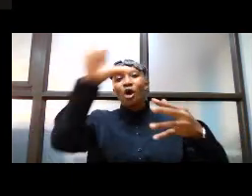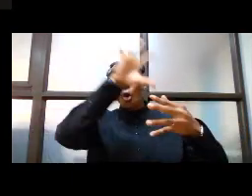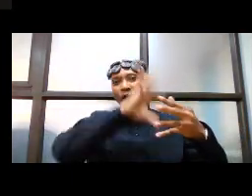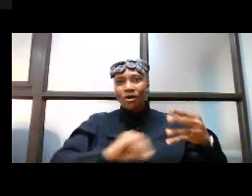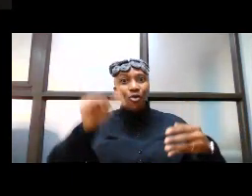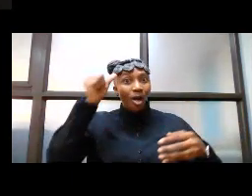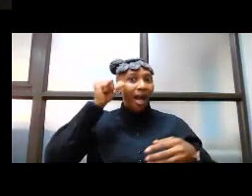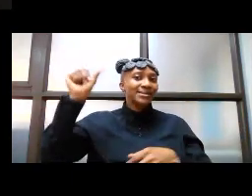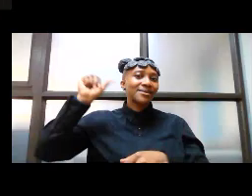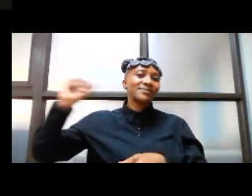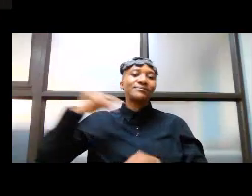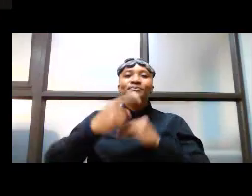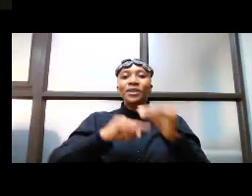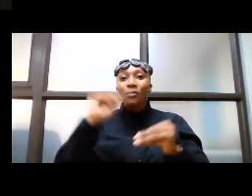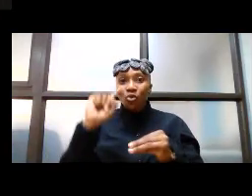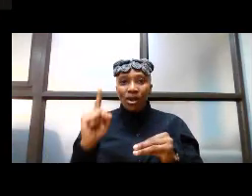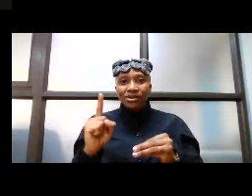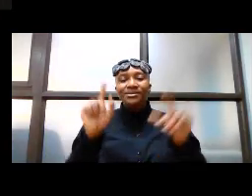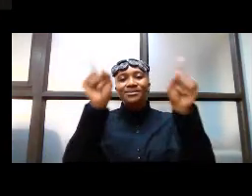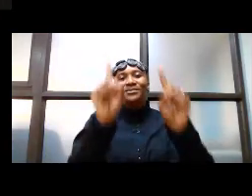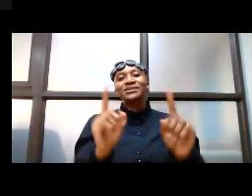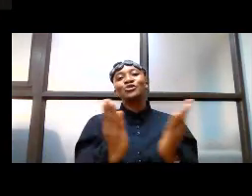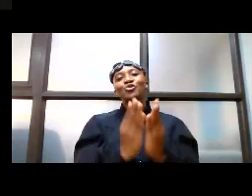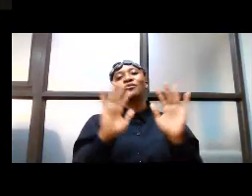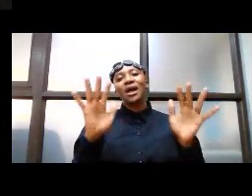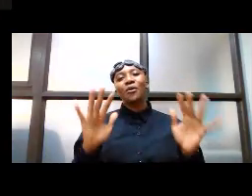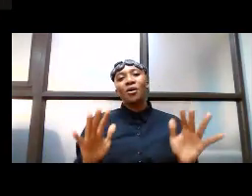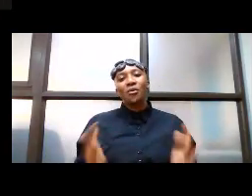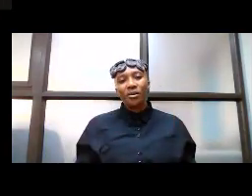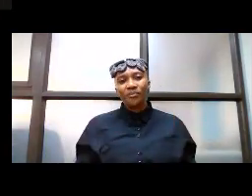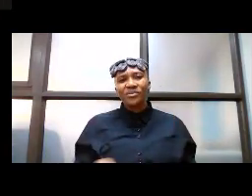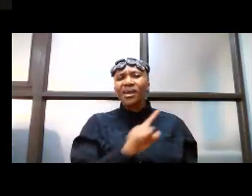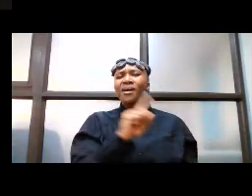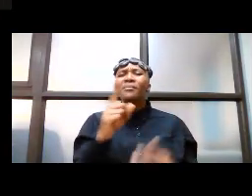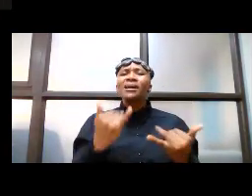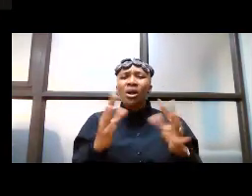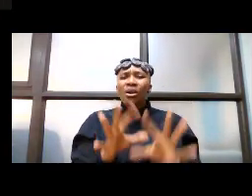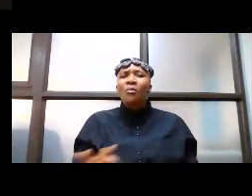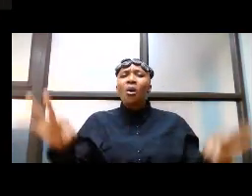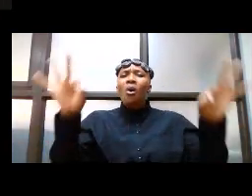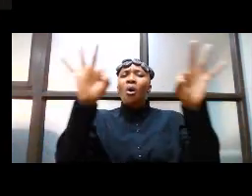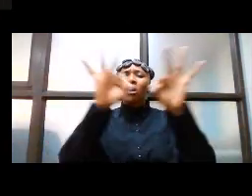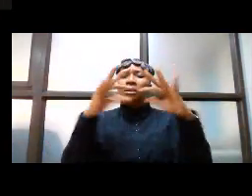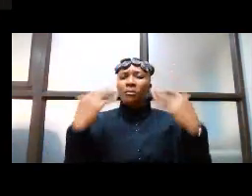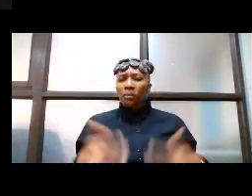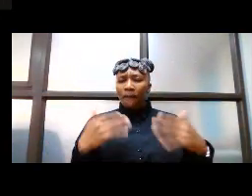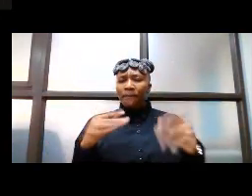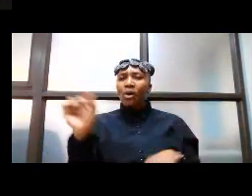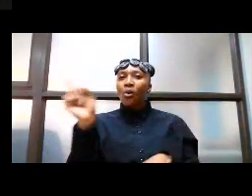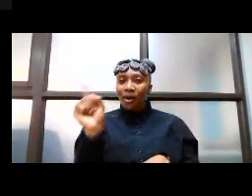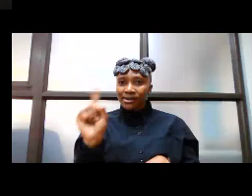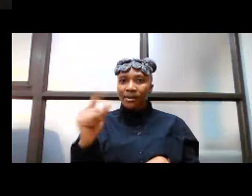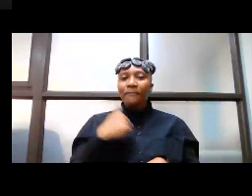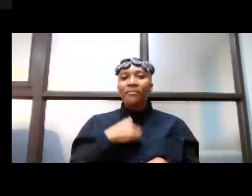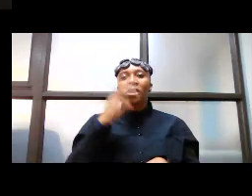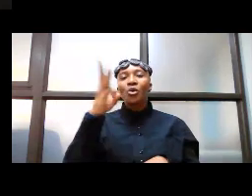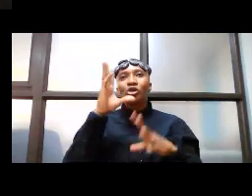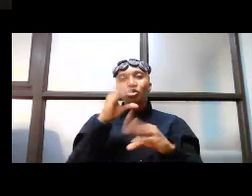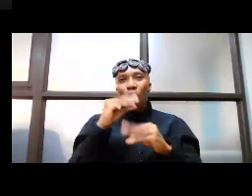assumptions about the special schools. But now, most importantly, I'm going to talk